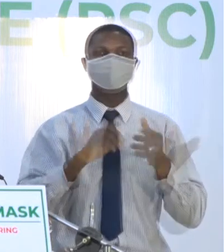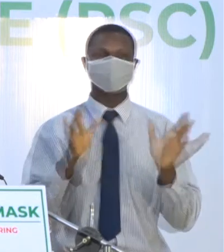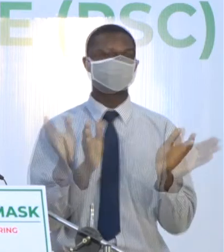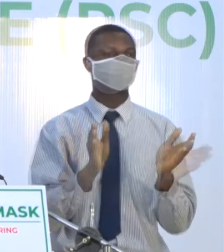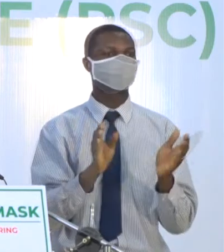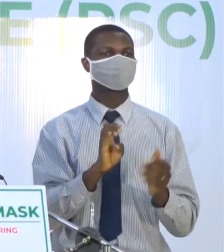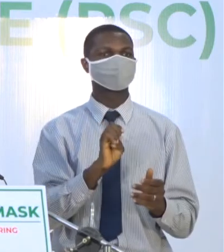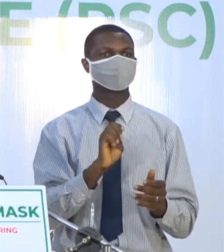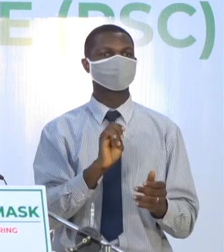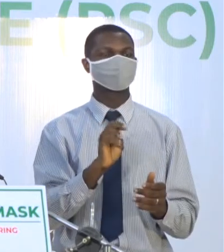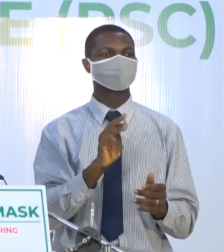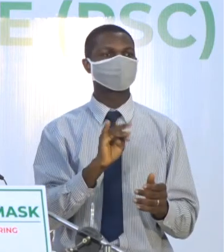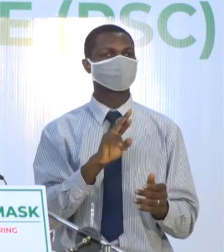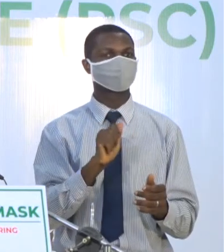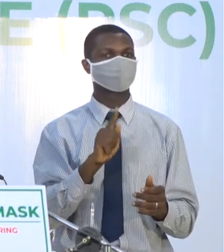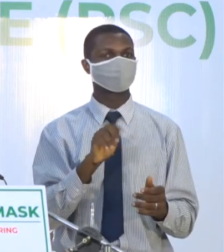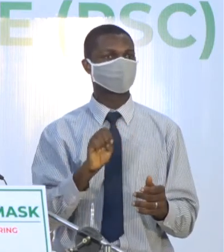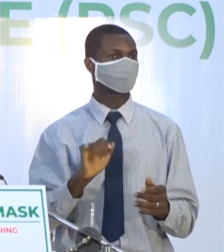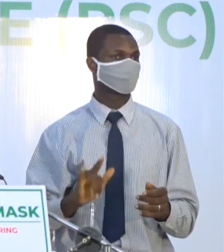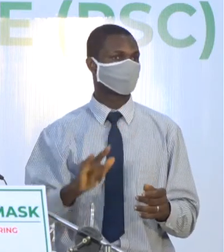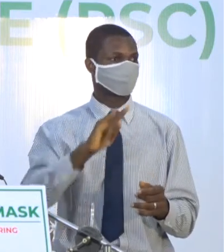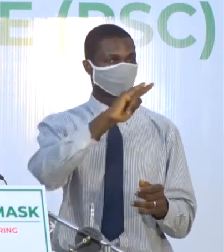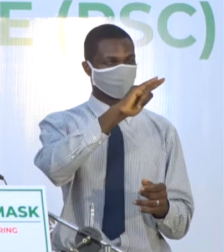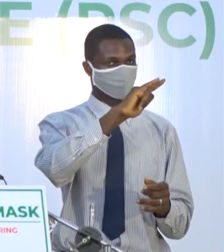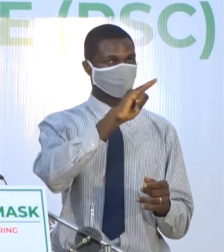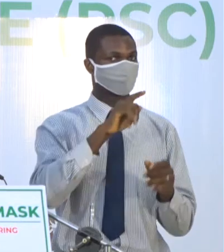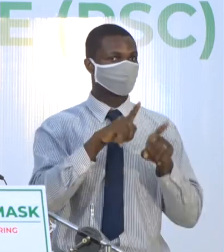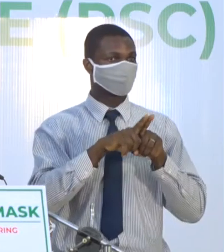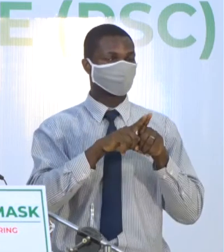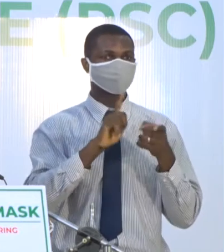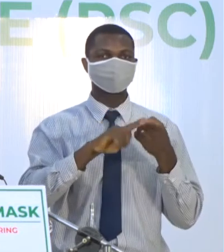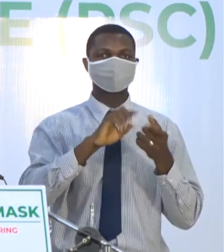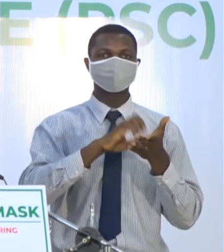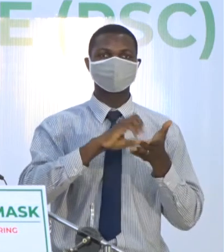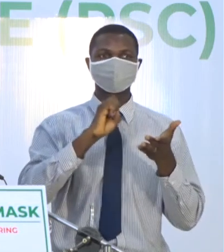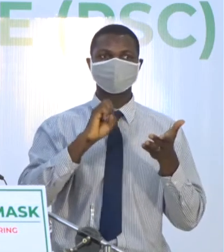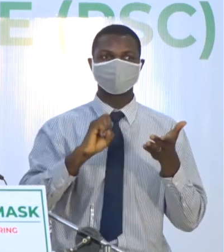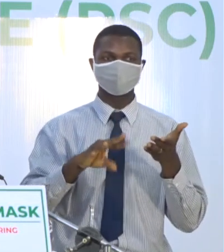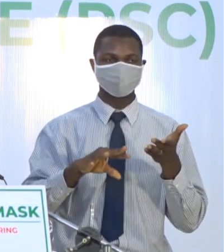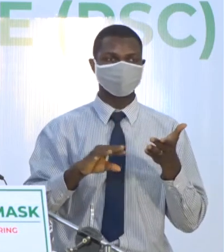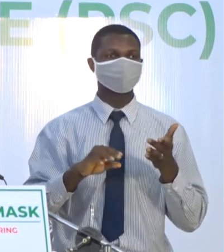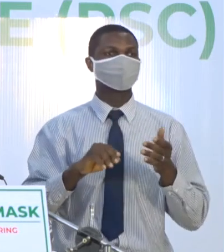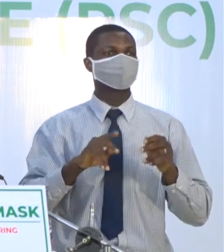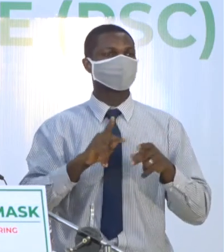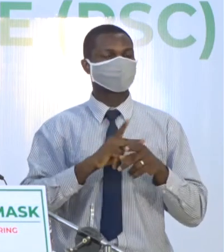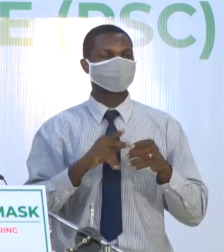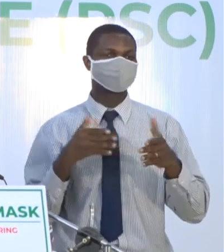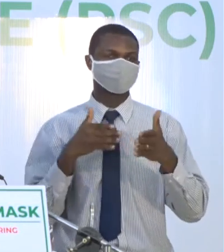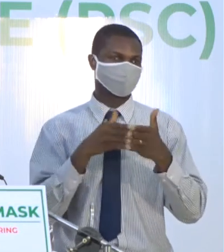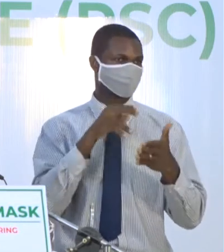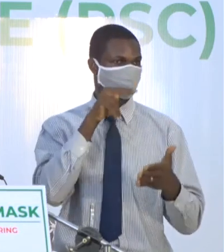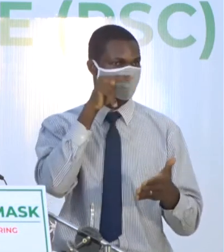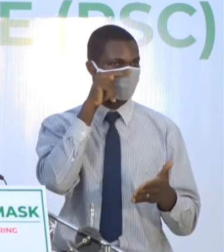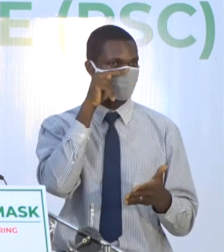and the United Arab Emirates to remove the country-specific and discriminatory practice against Nigeria.